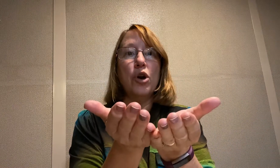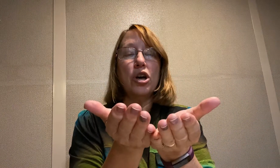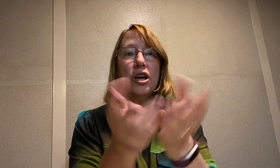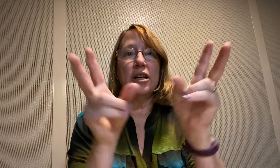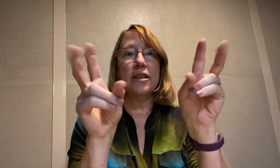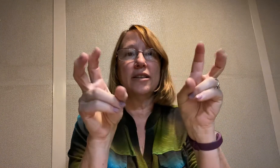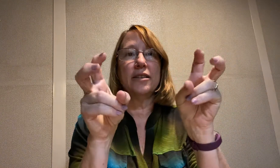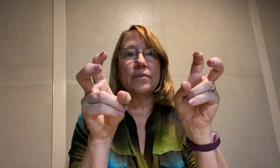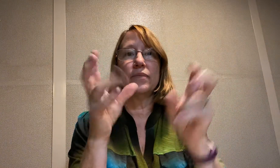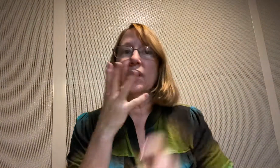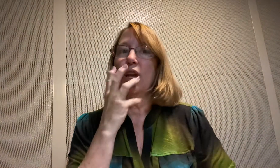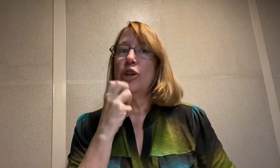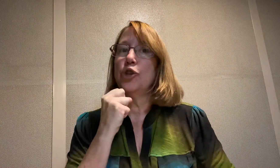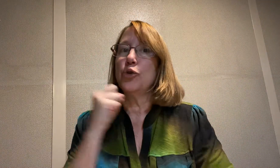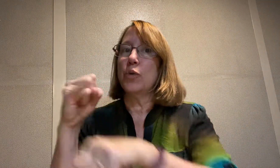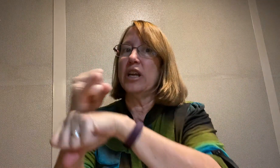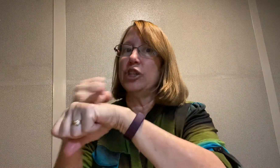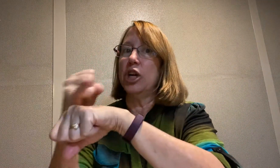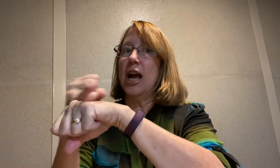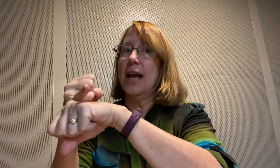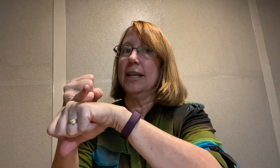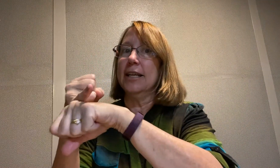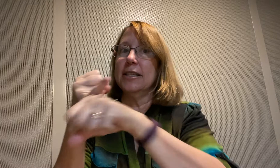Book Treasure Island,